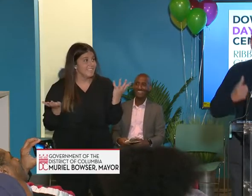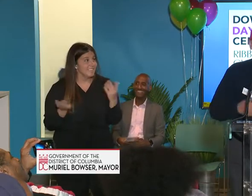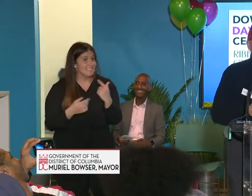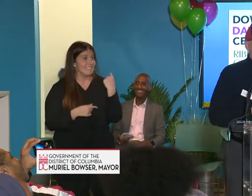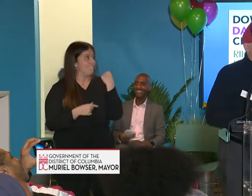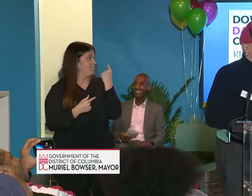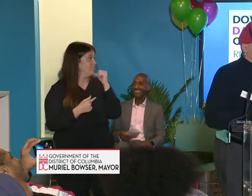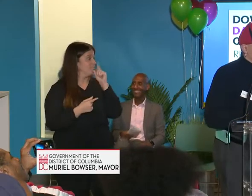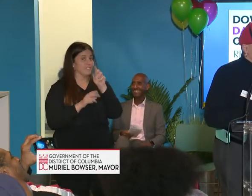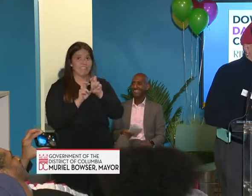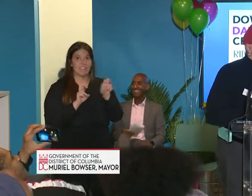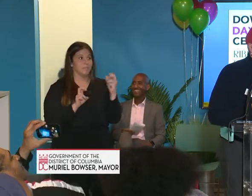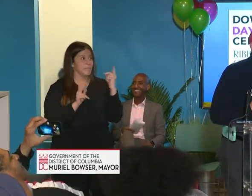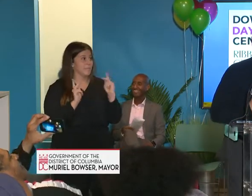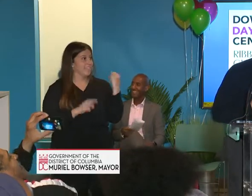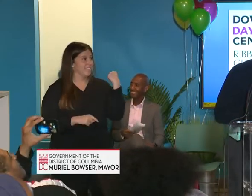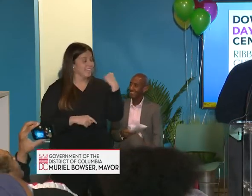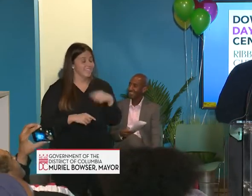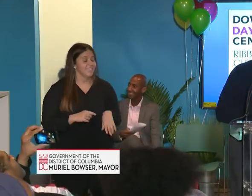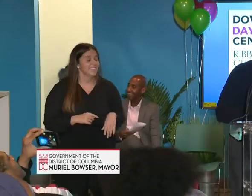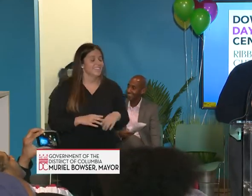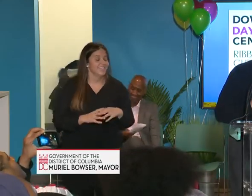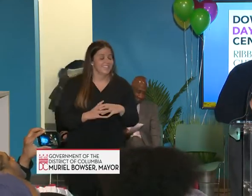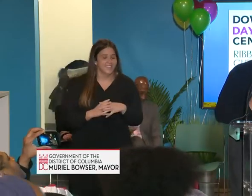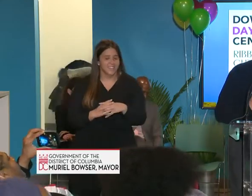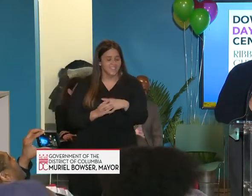I'm back there. So